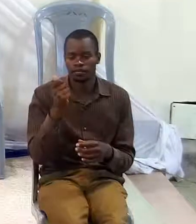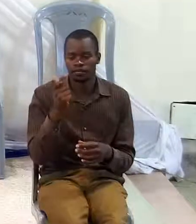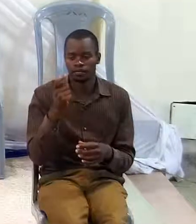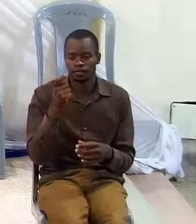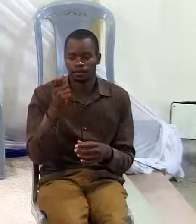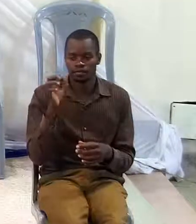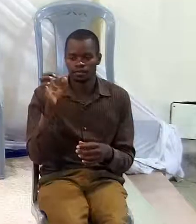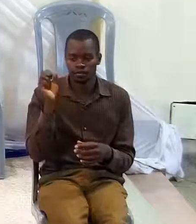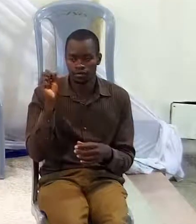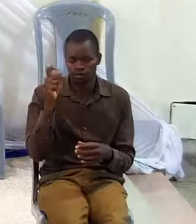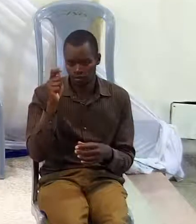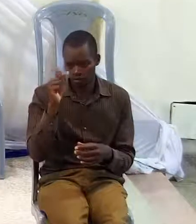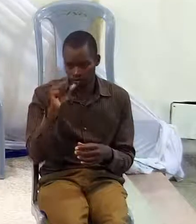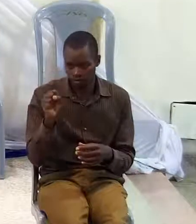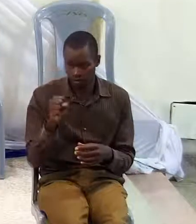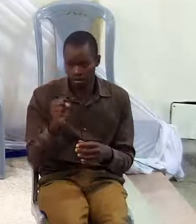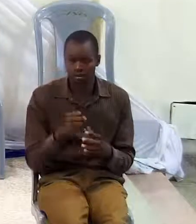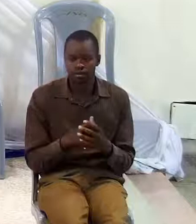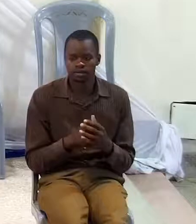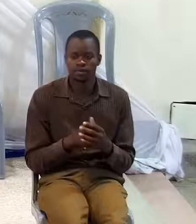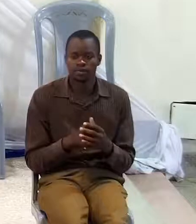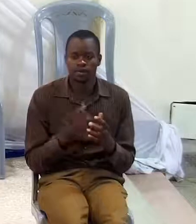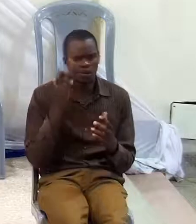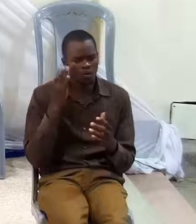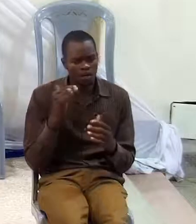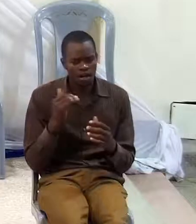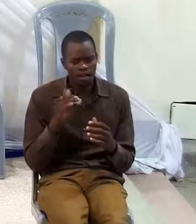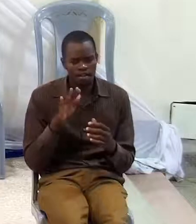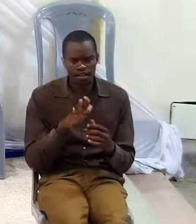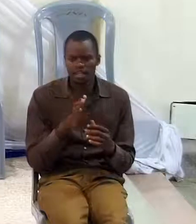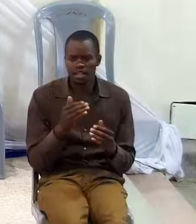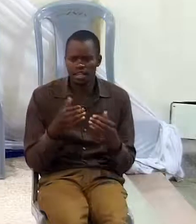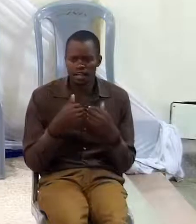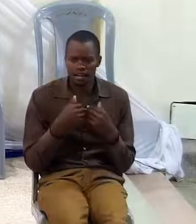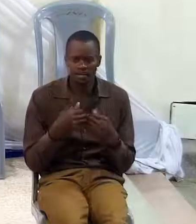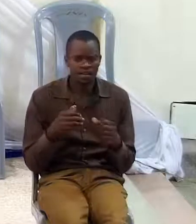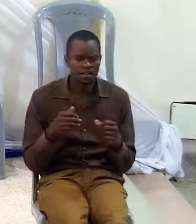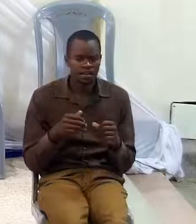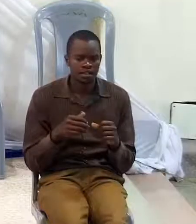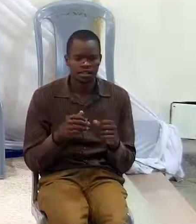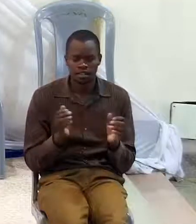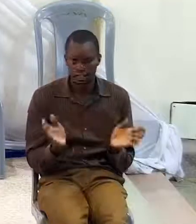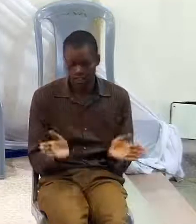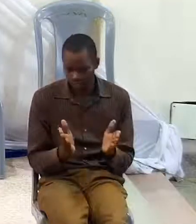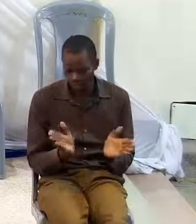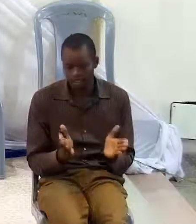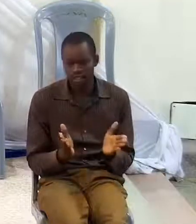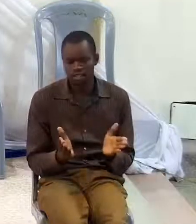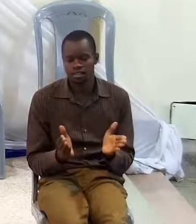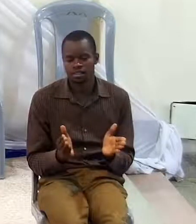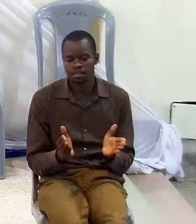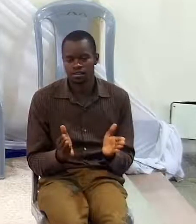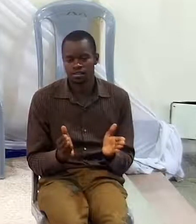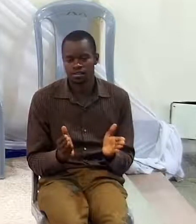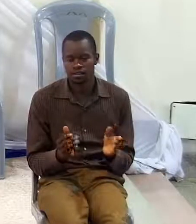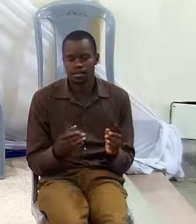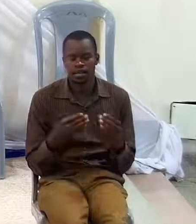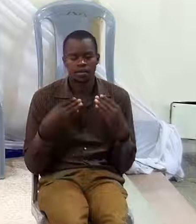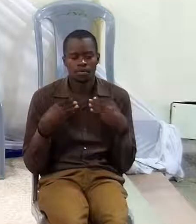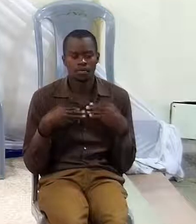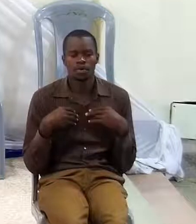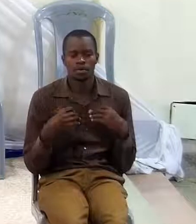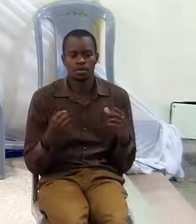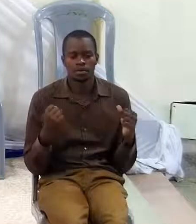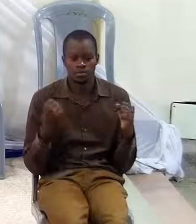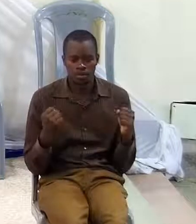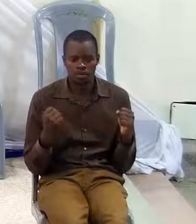The essential proteins are those that are able to promote the bodybuilding when singly consumed, so